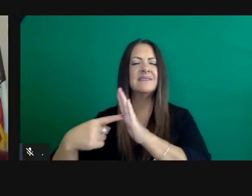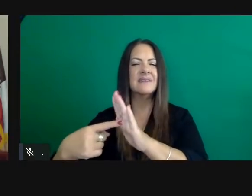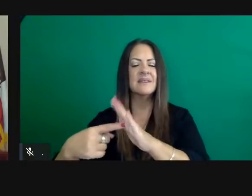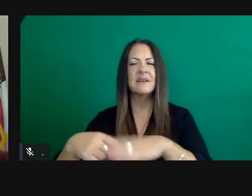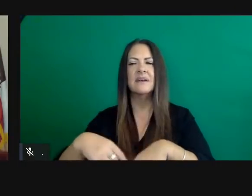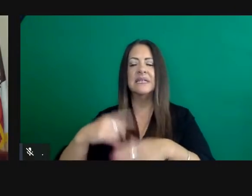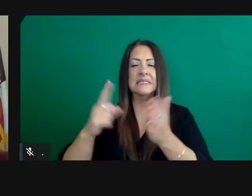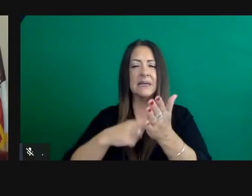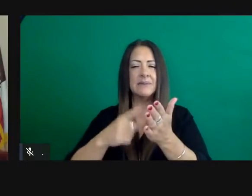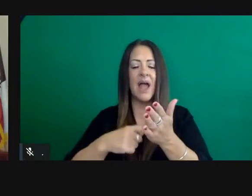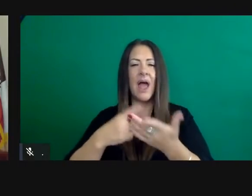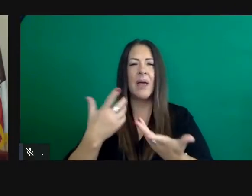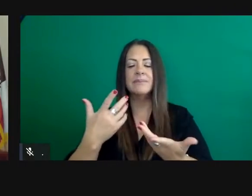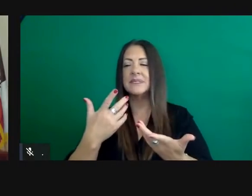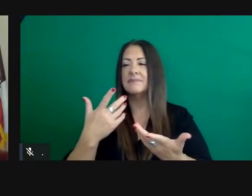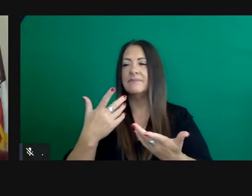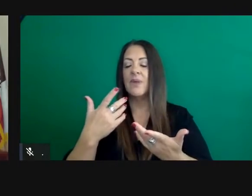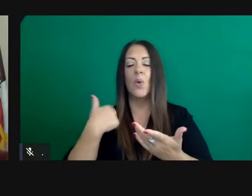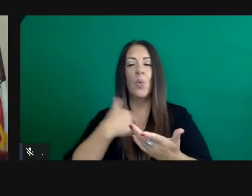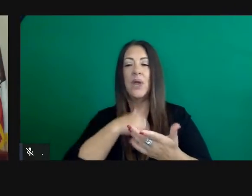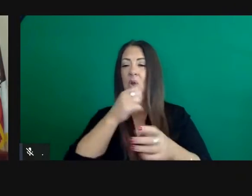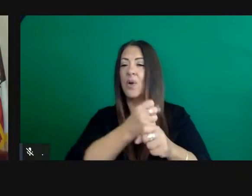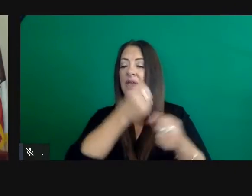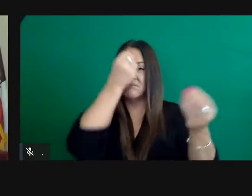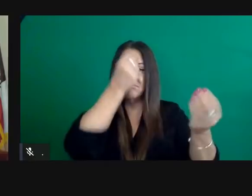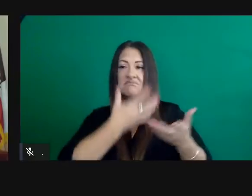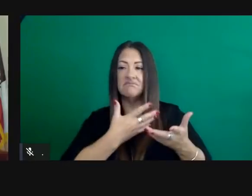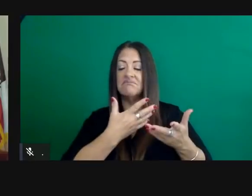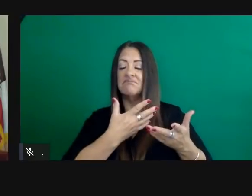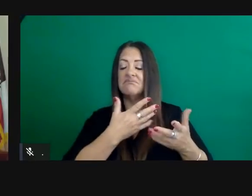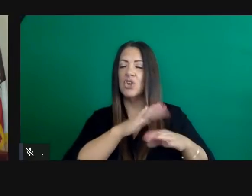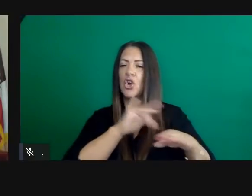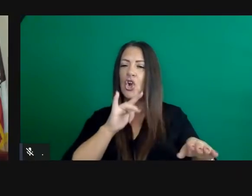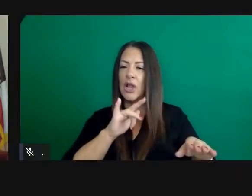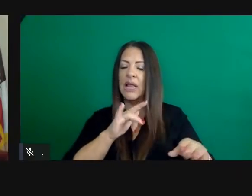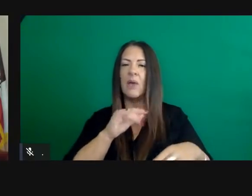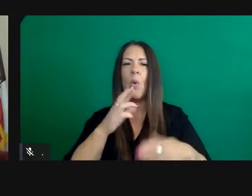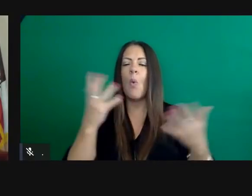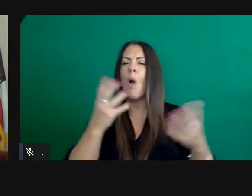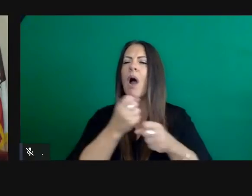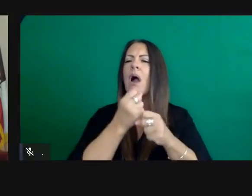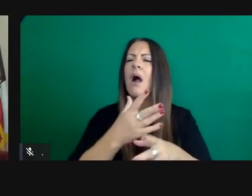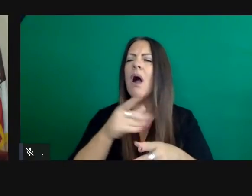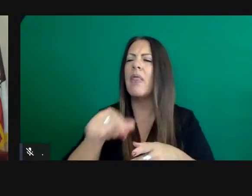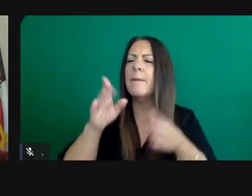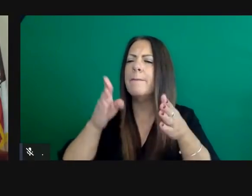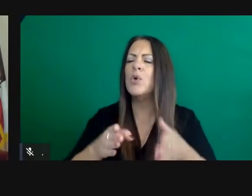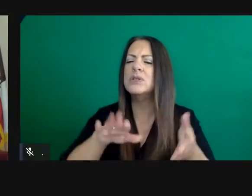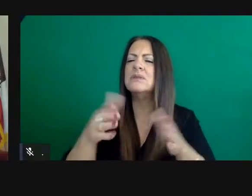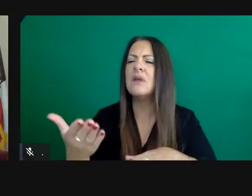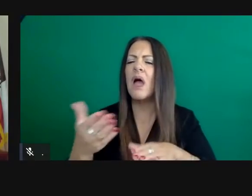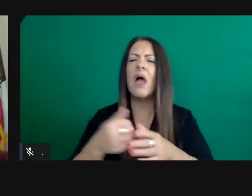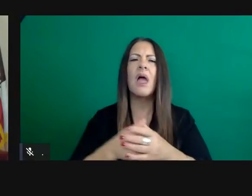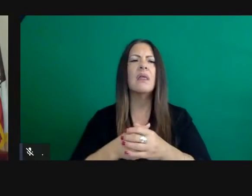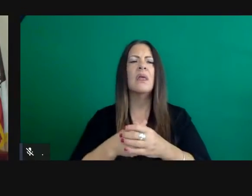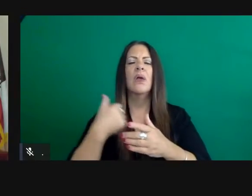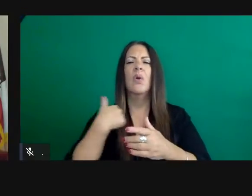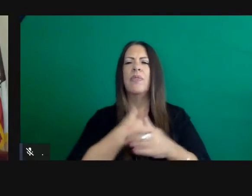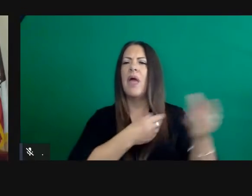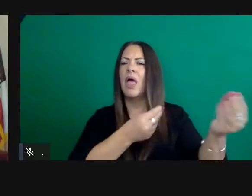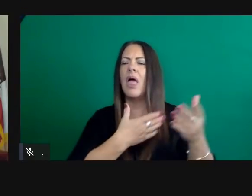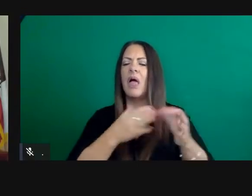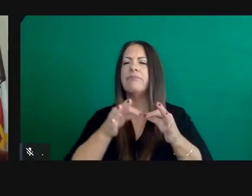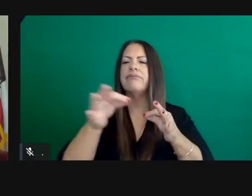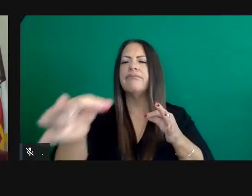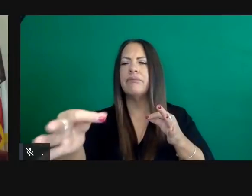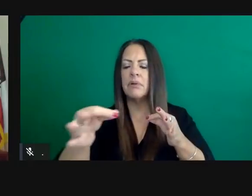coroners reporting deaths, the cause of death. So they do, some of the deaths that we've reported over the past couple of weeks happened, in fact,